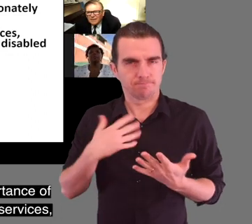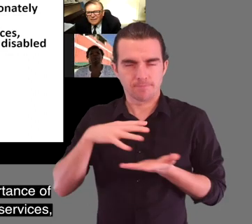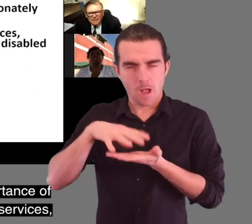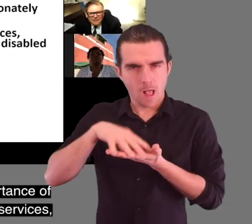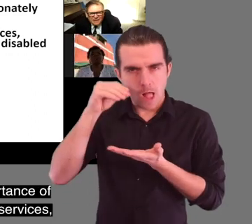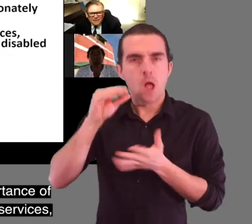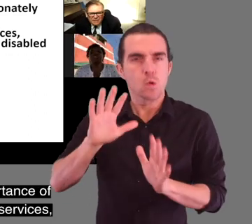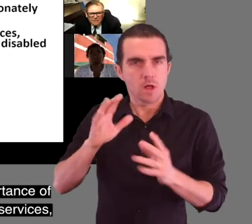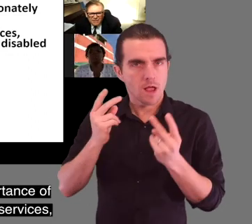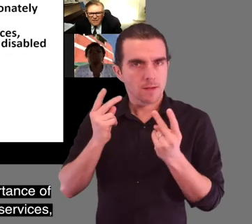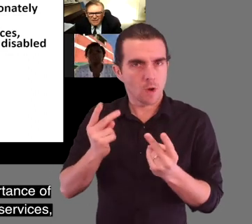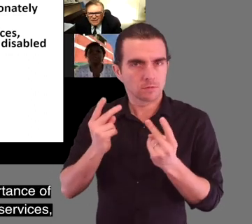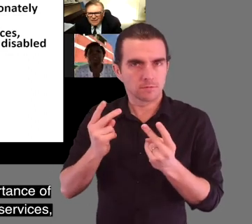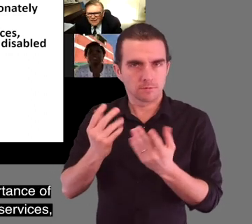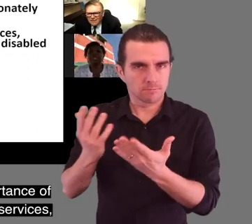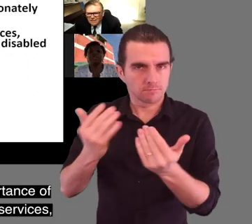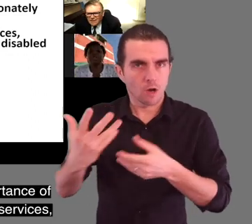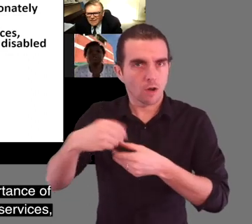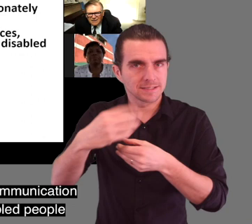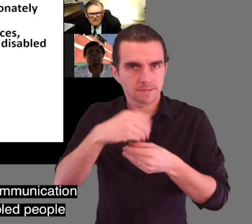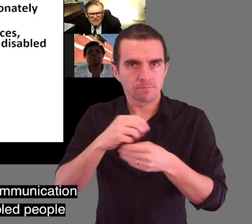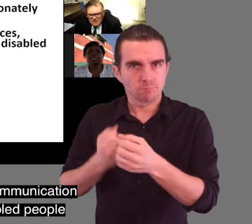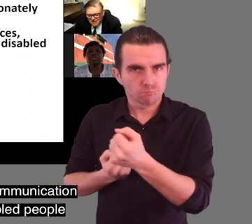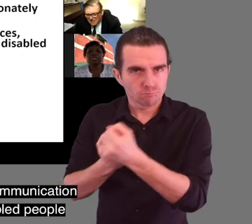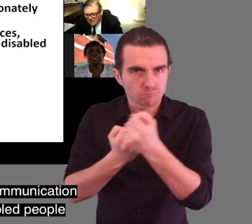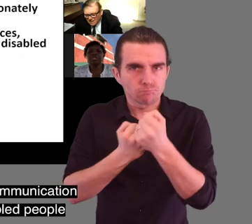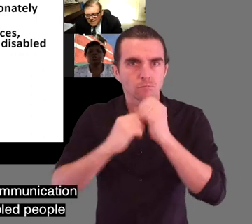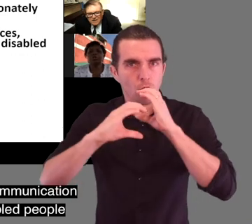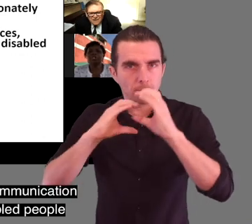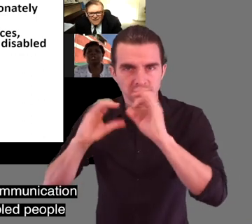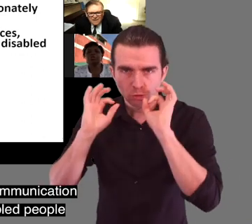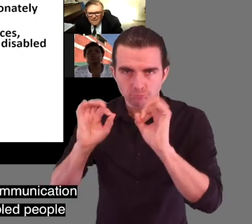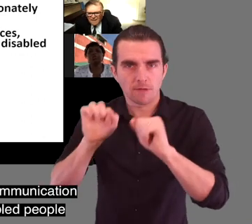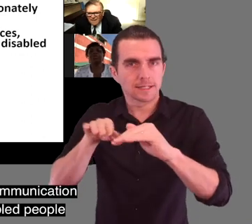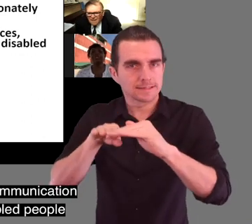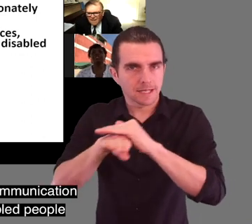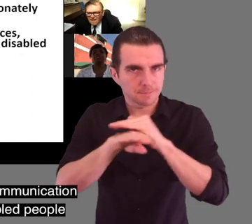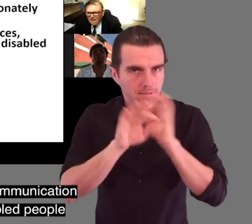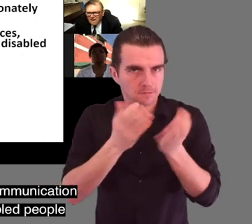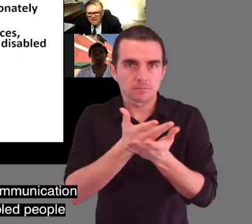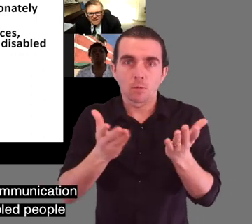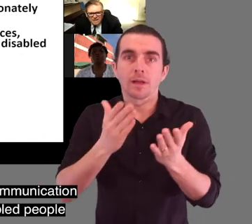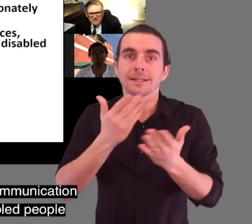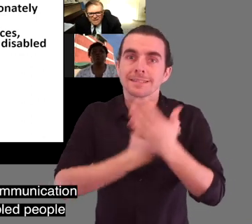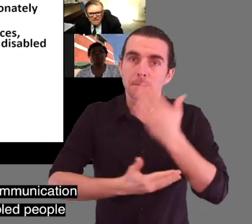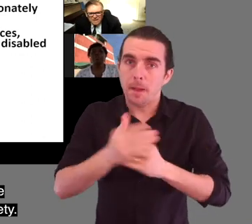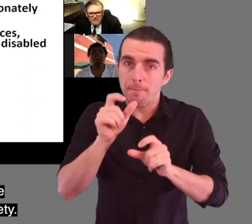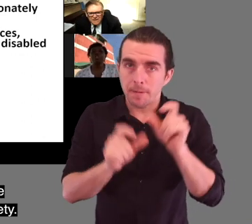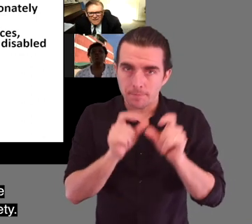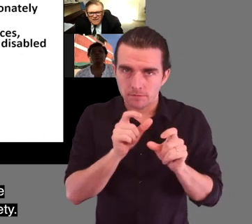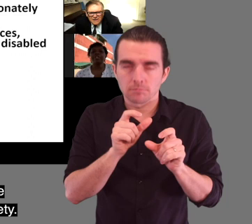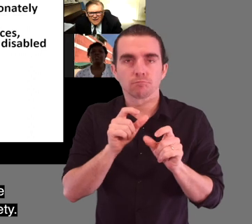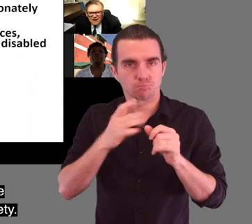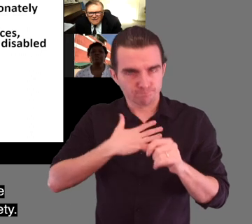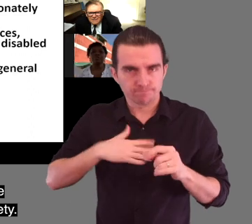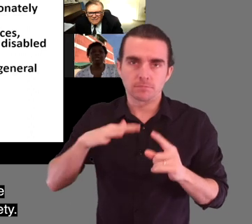We will learn the importance of having inclusive basic services, personal assistance, and communication being accessible to disabled people in order